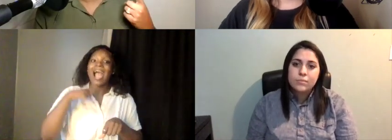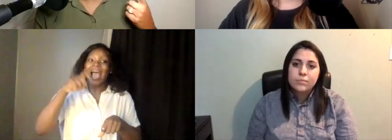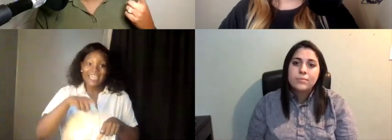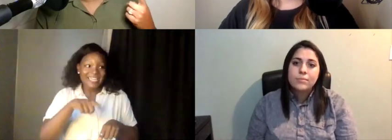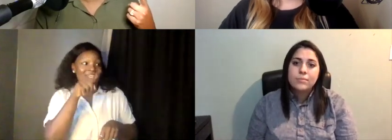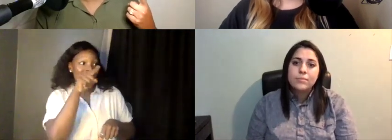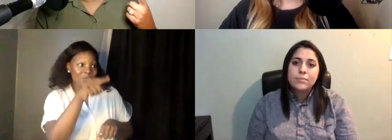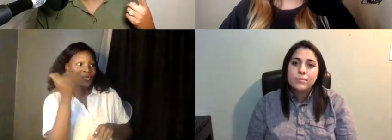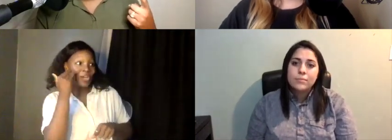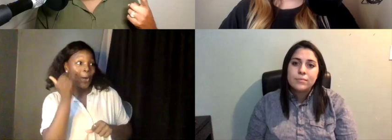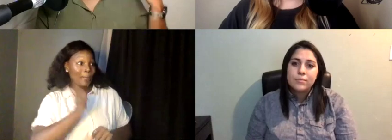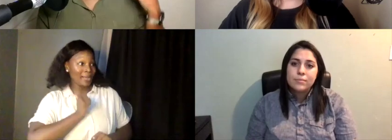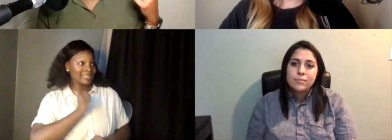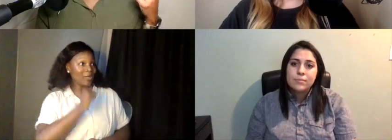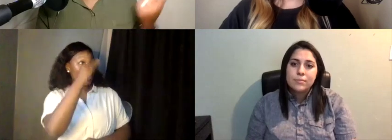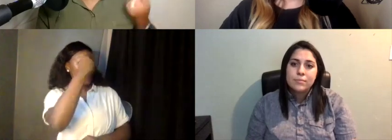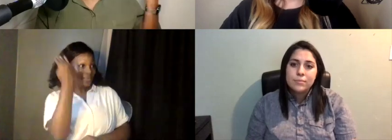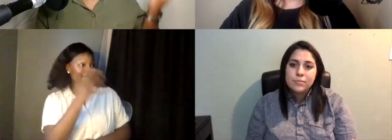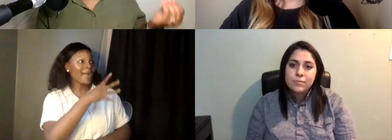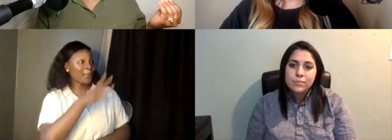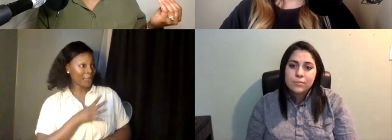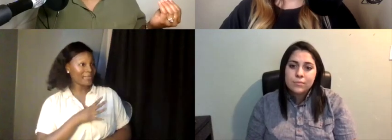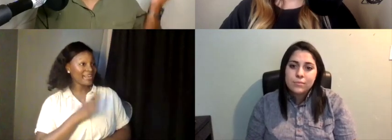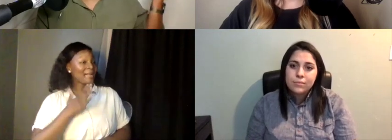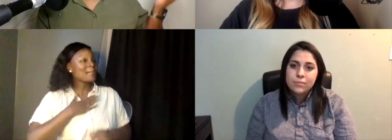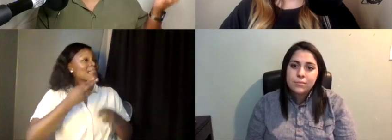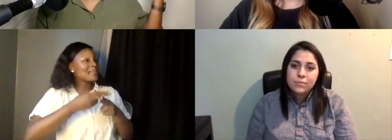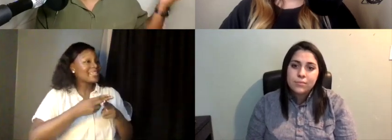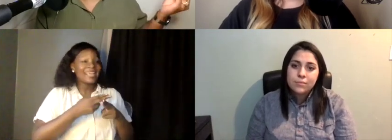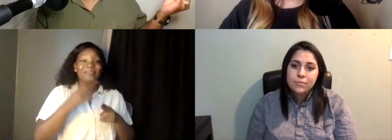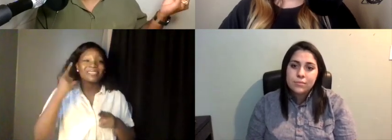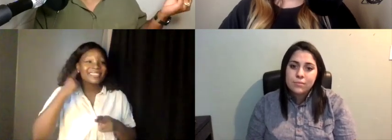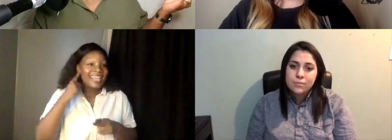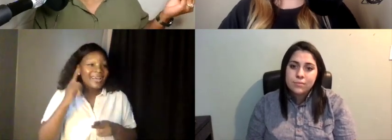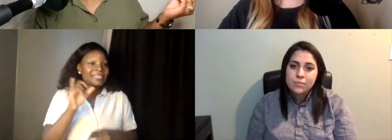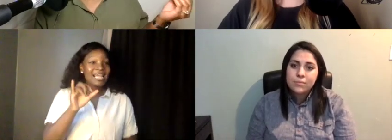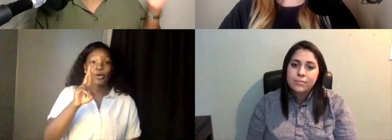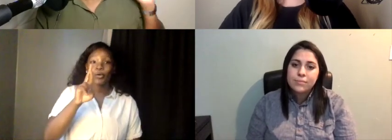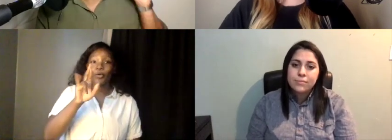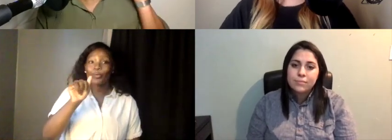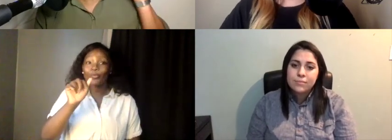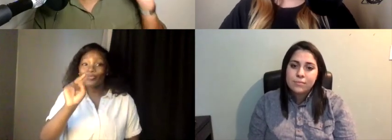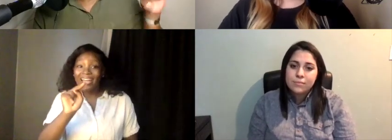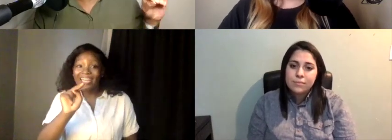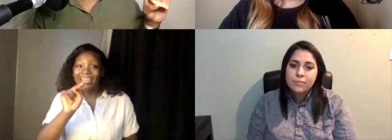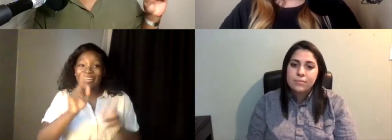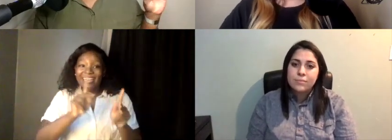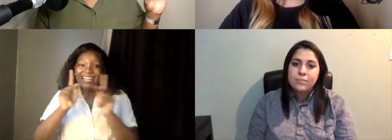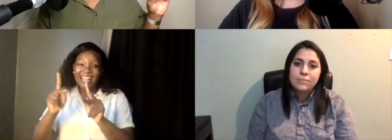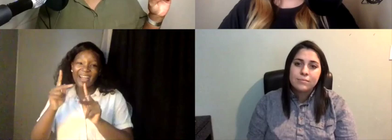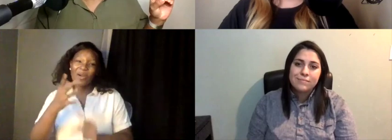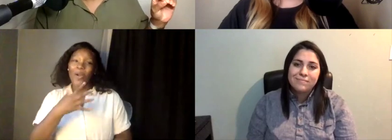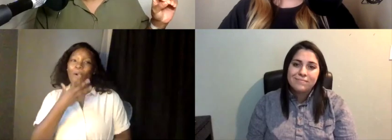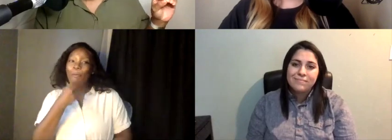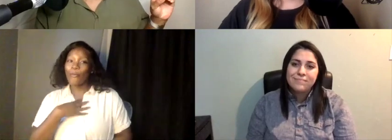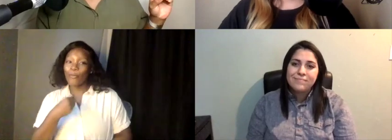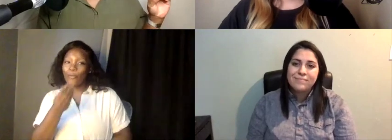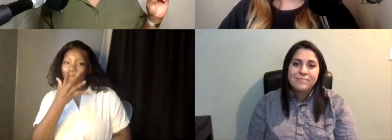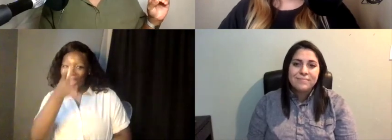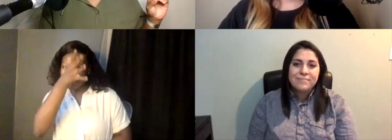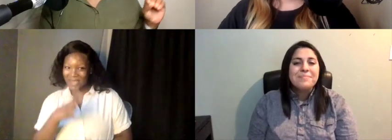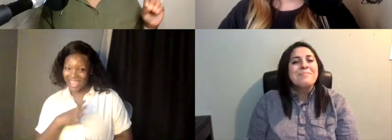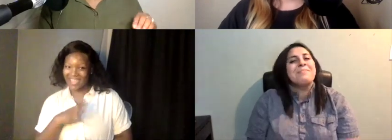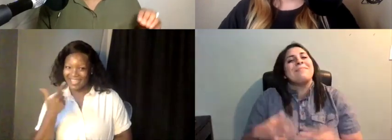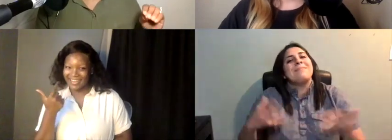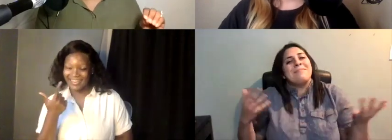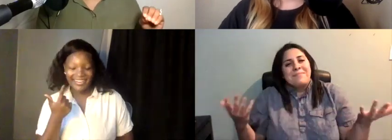behind this resume, okay? My name sounds like Ryan. It sounds like a white dude. So I'm like, no. Right. Yeah. But